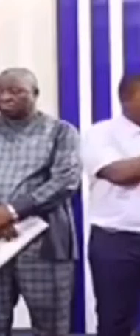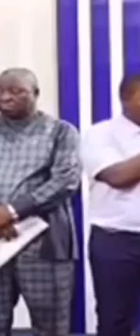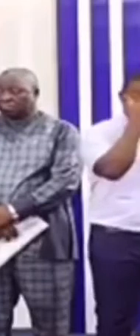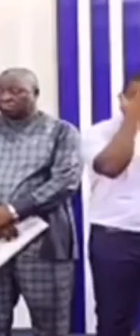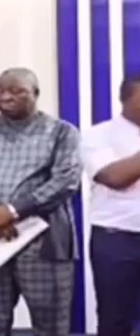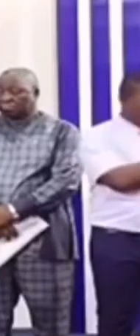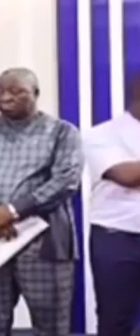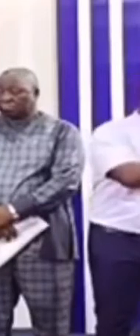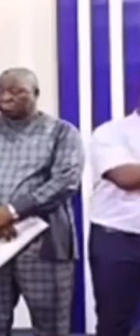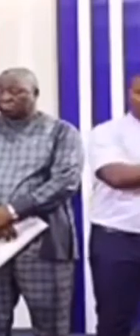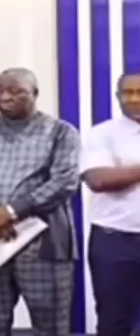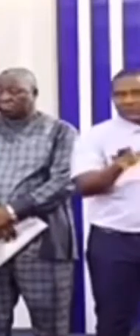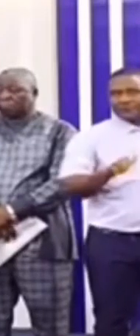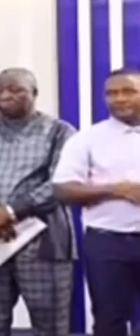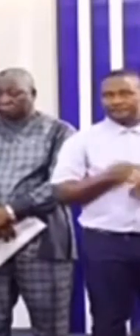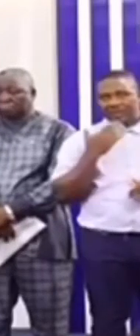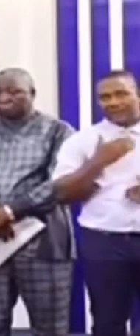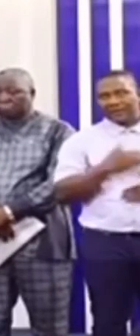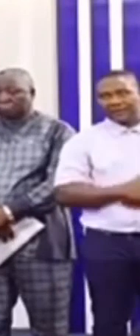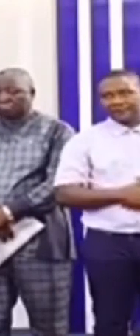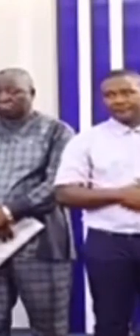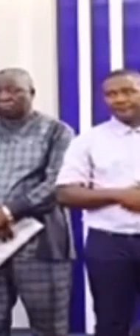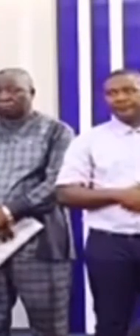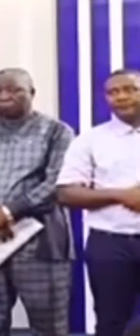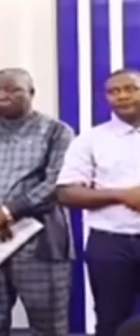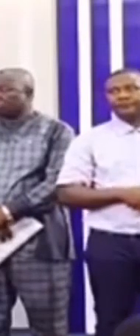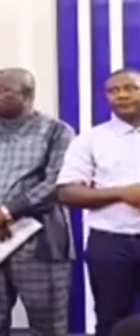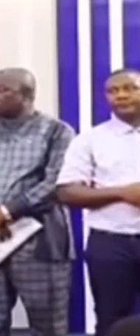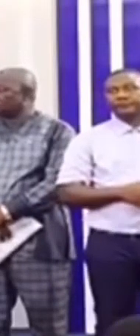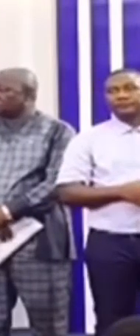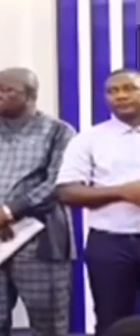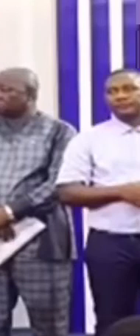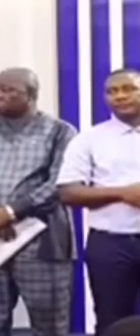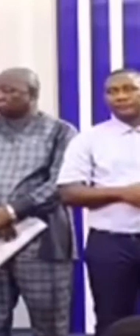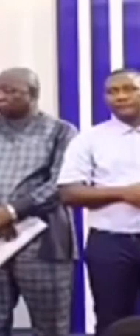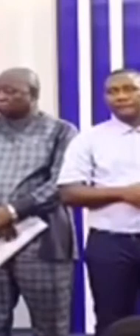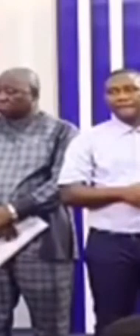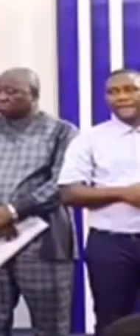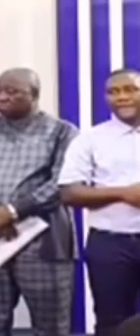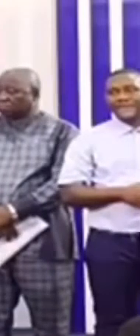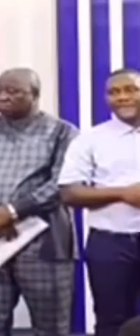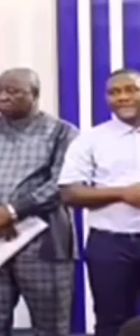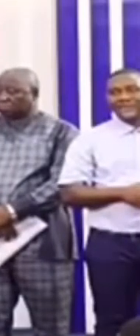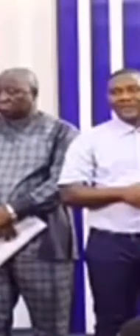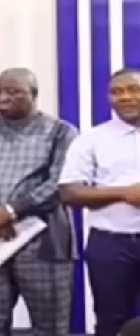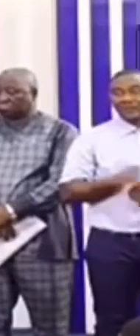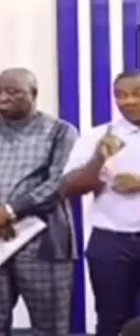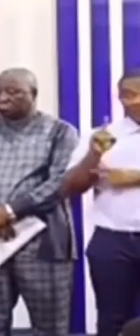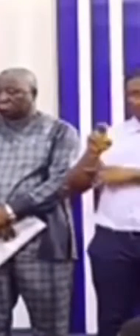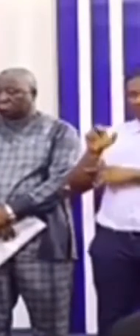as of COVID-19. So thank you very much. Dr. Patrick Abuaji, thank you for